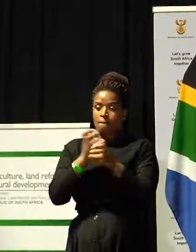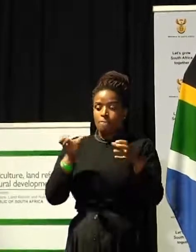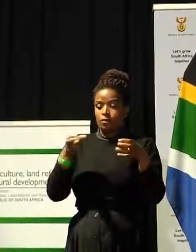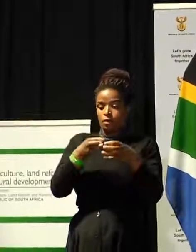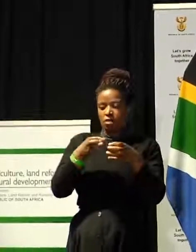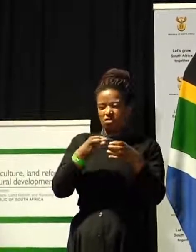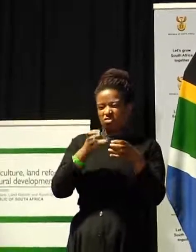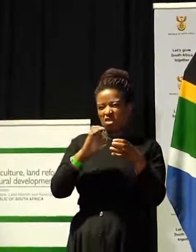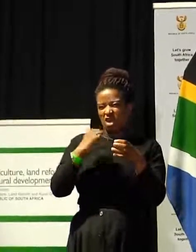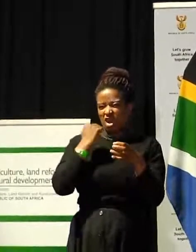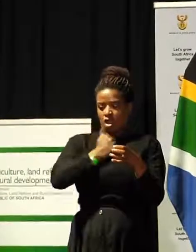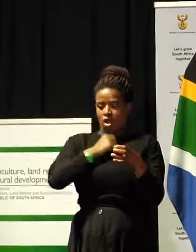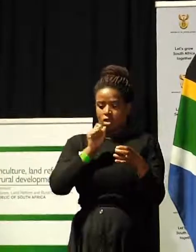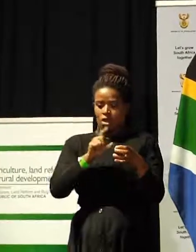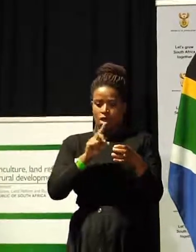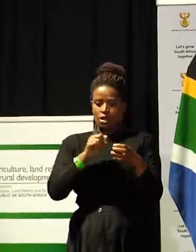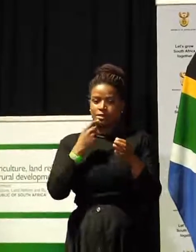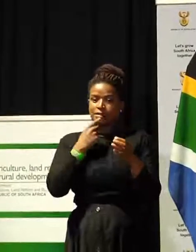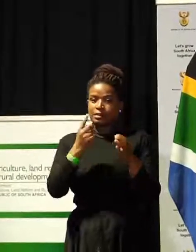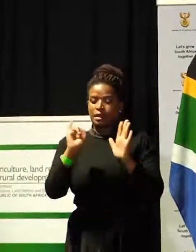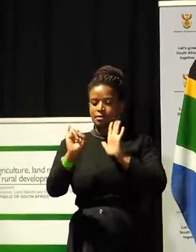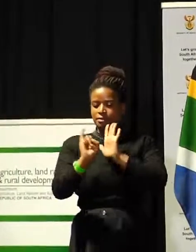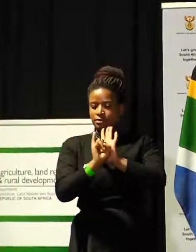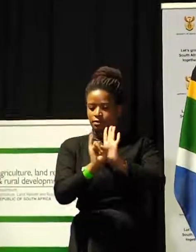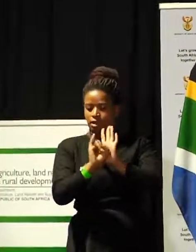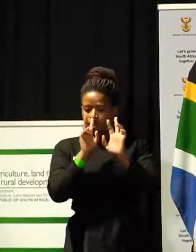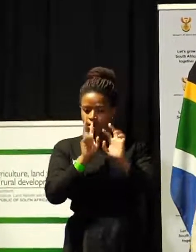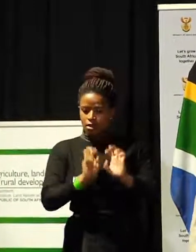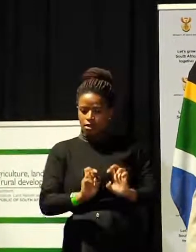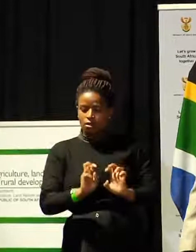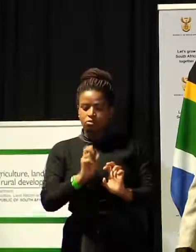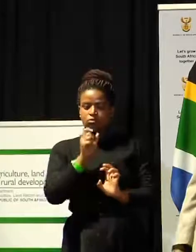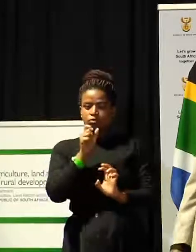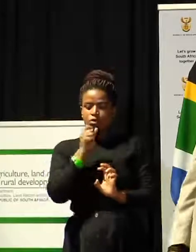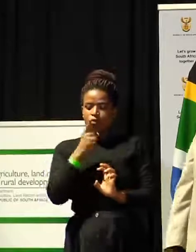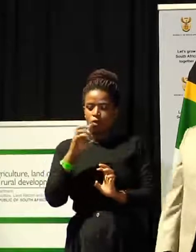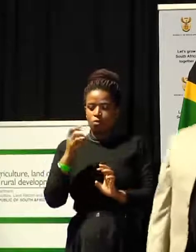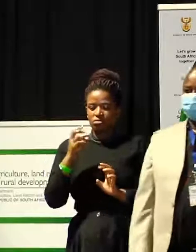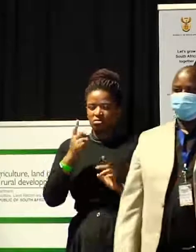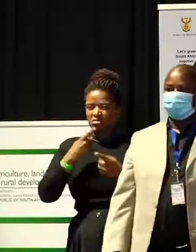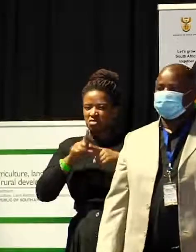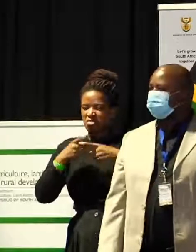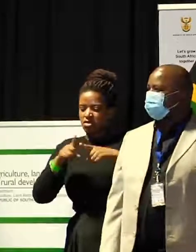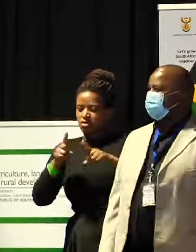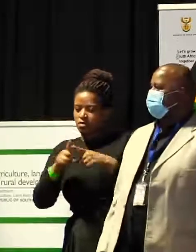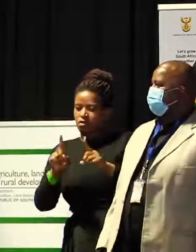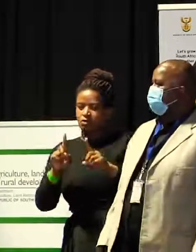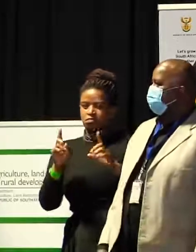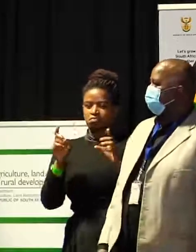said we must identify the different holdings, and